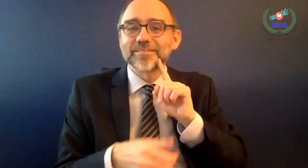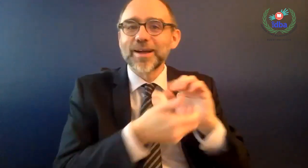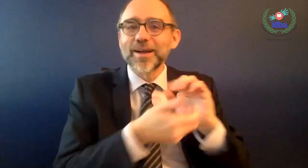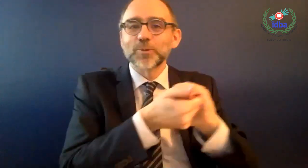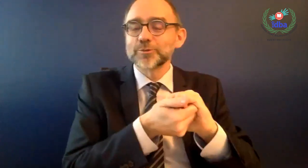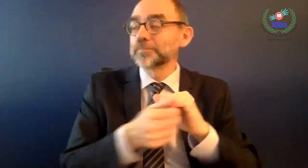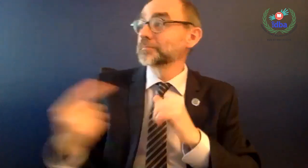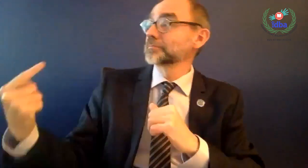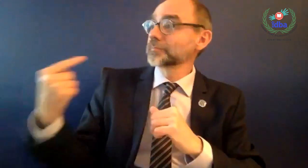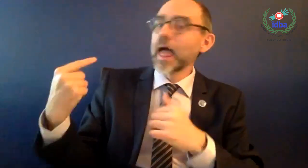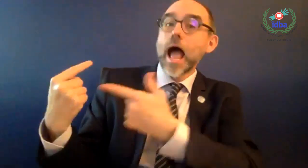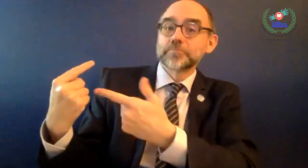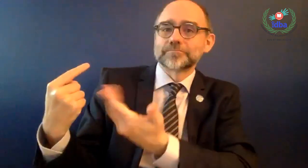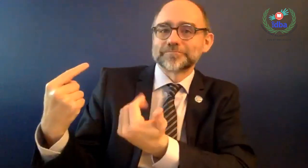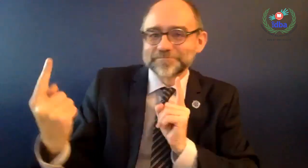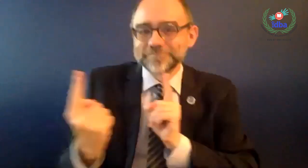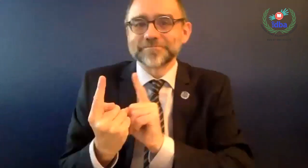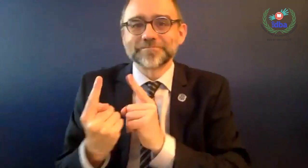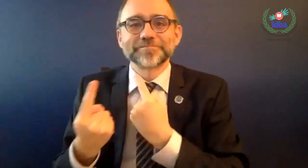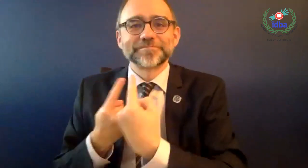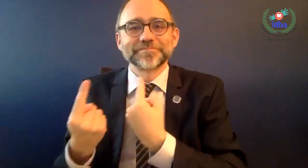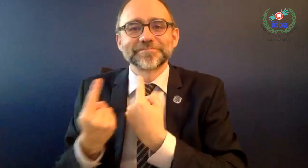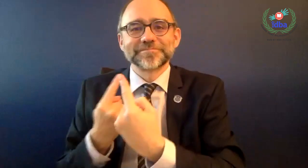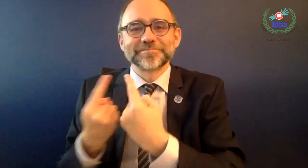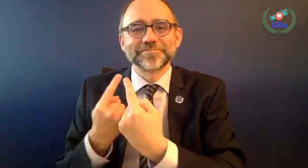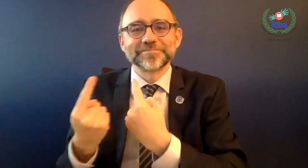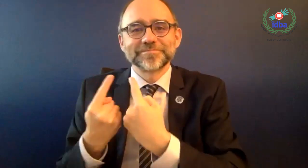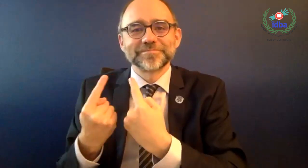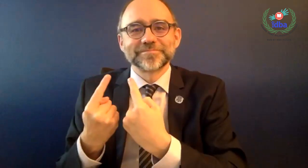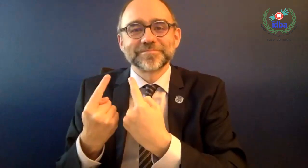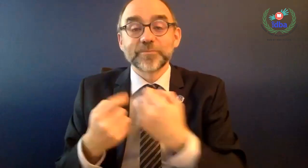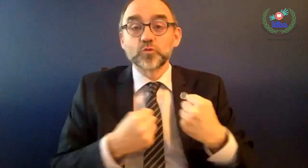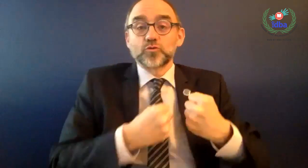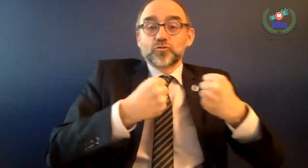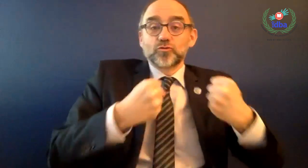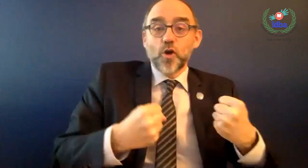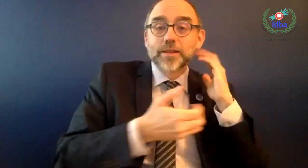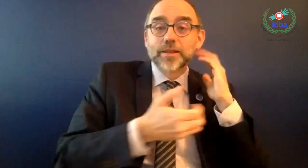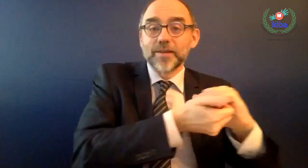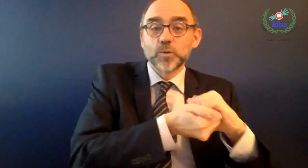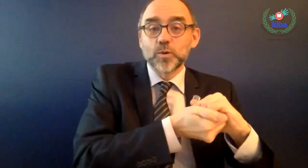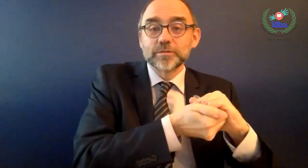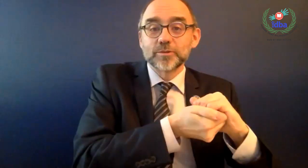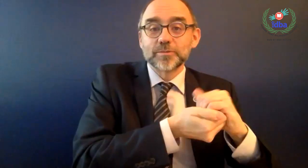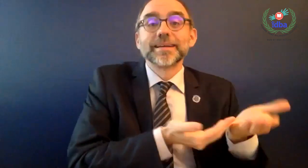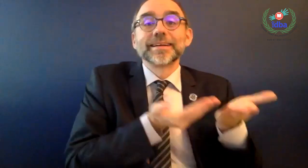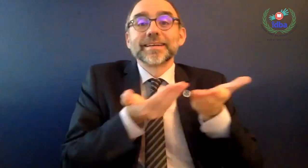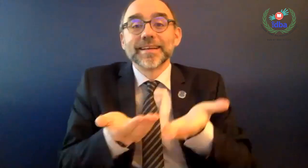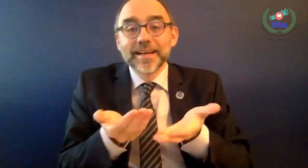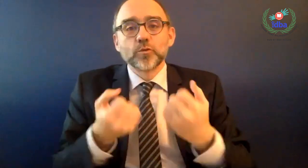that if they have to make any decision or policies for the deaf people, deaf population, deaf community, they should contact